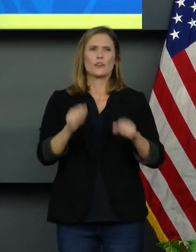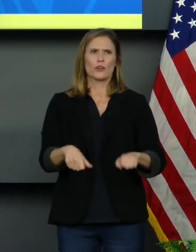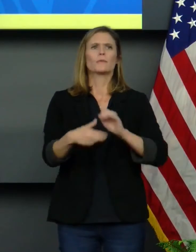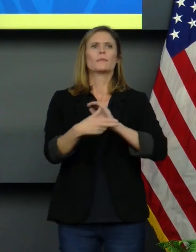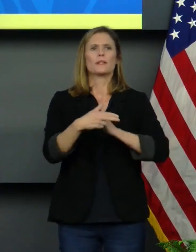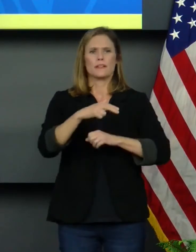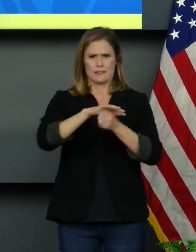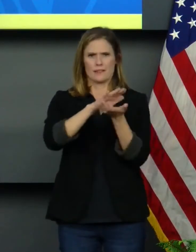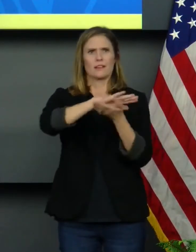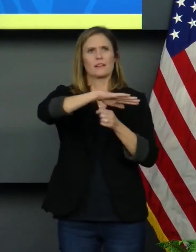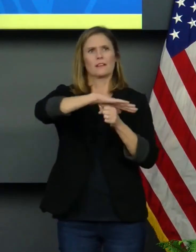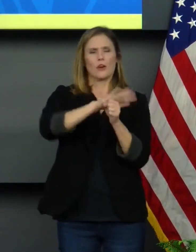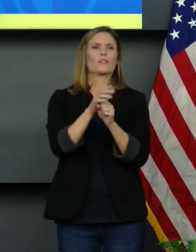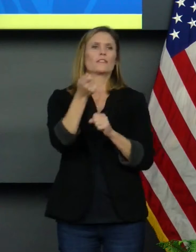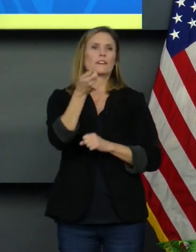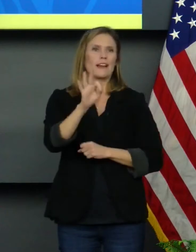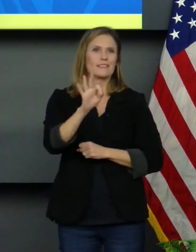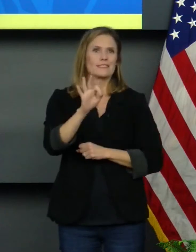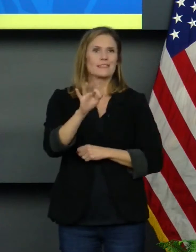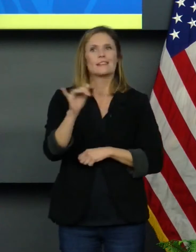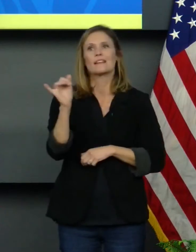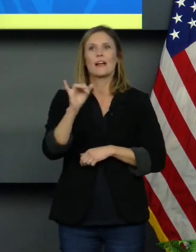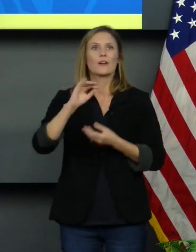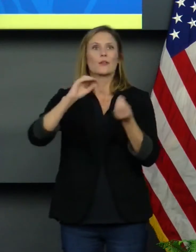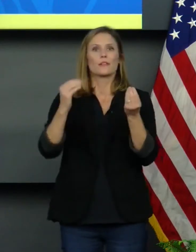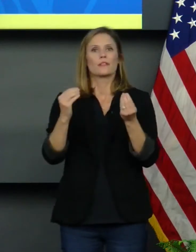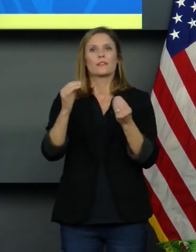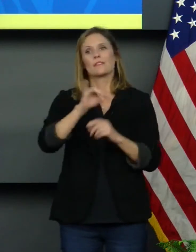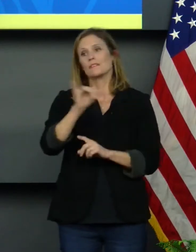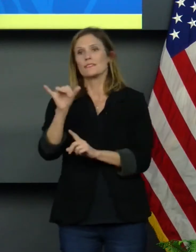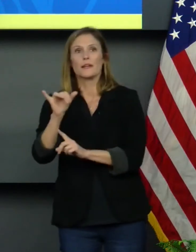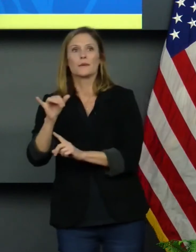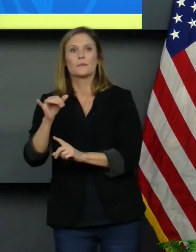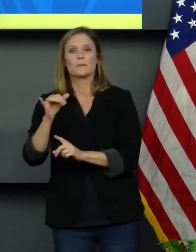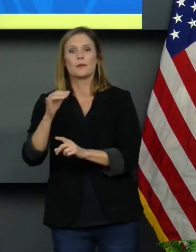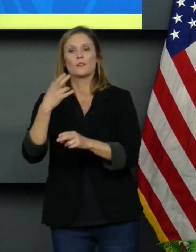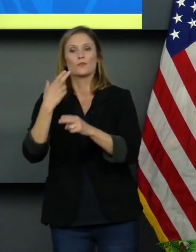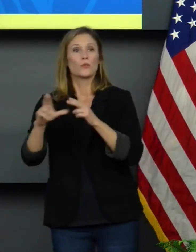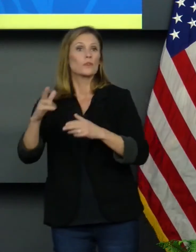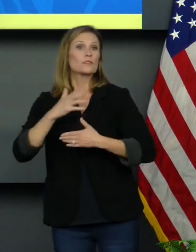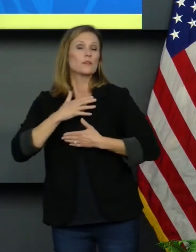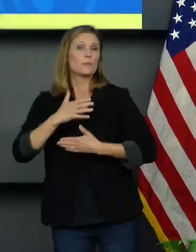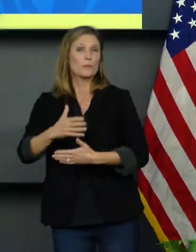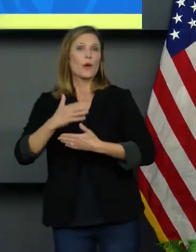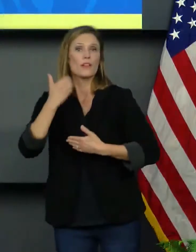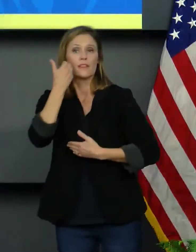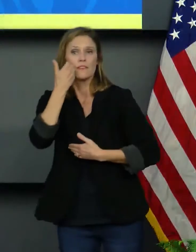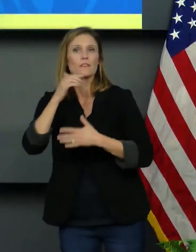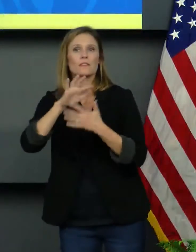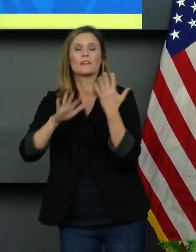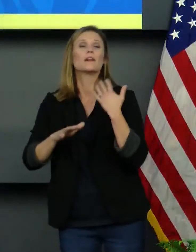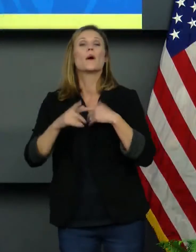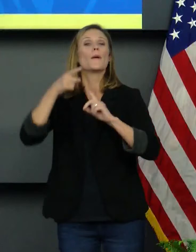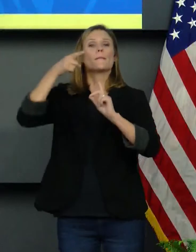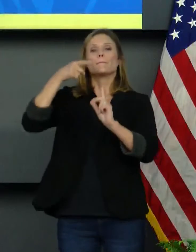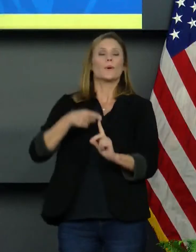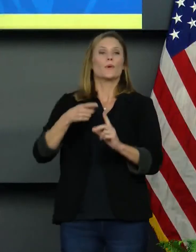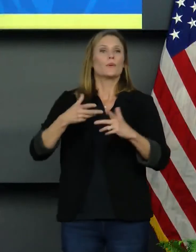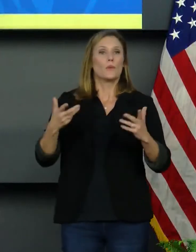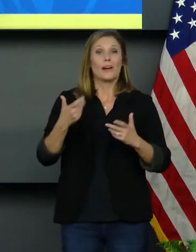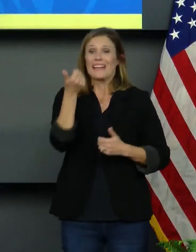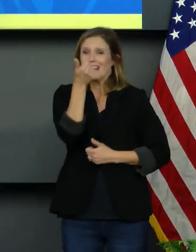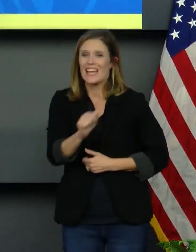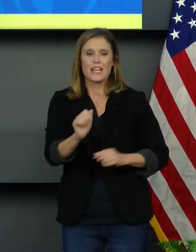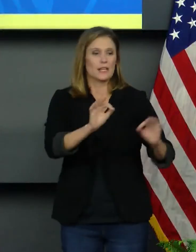right now, just as easily as the more classic symptoms like fever, cough, and shortness of breath can. Takeaway point being, if you have any of these symptoms,